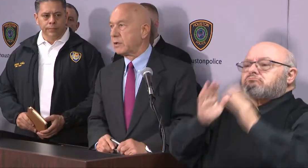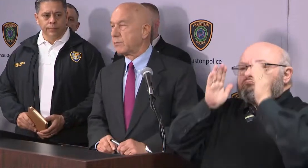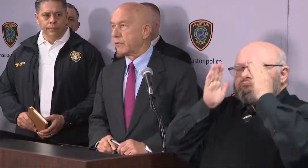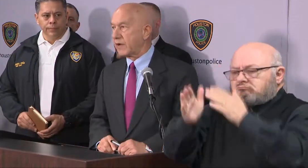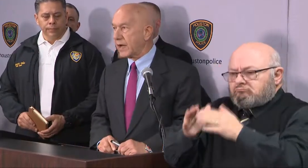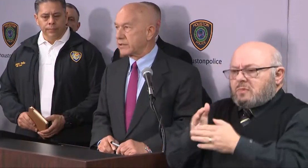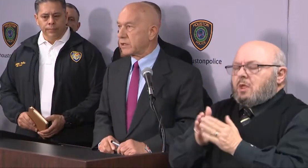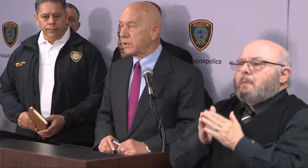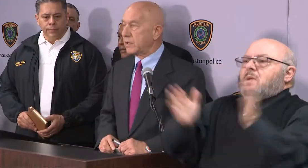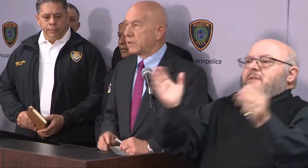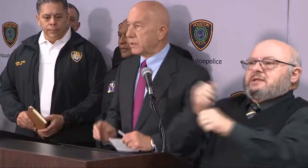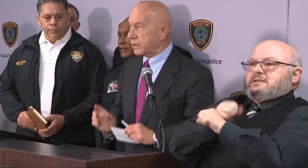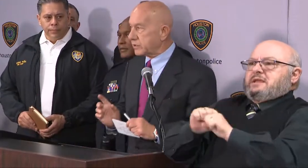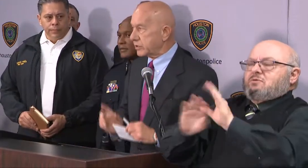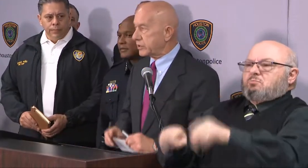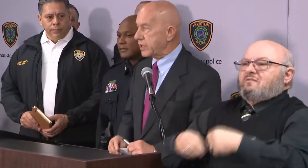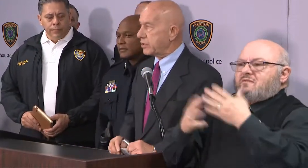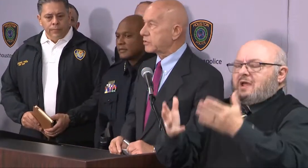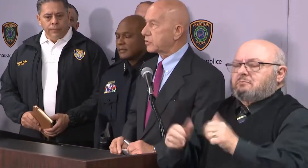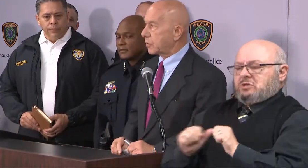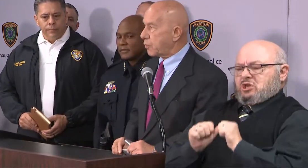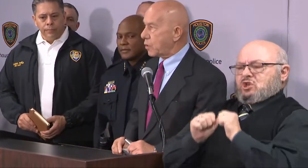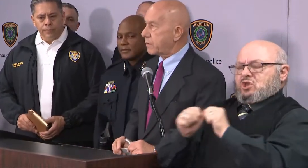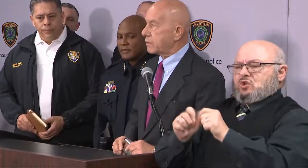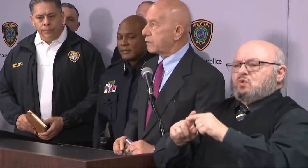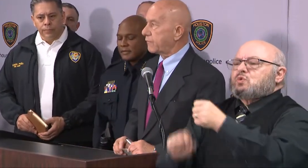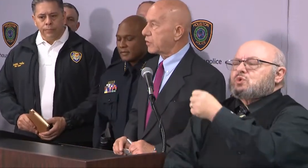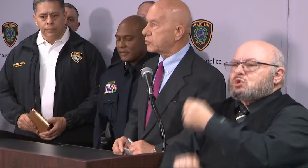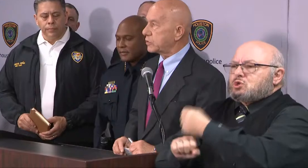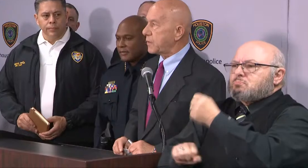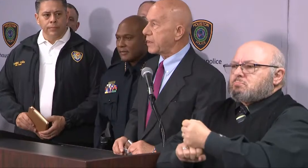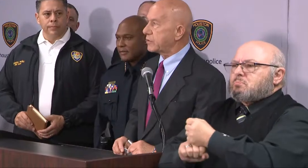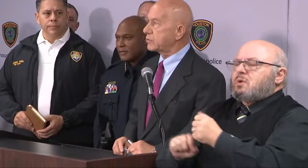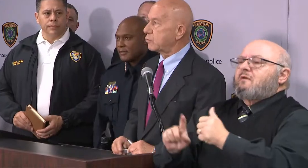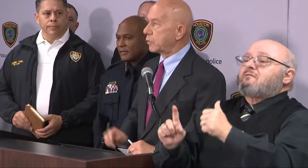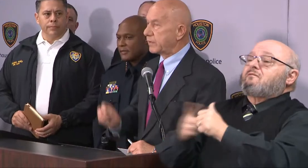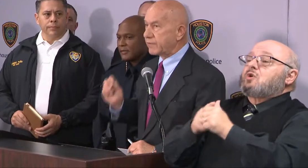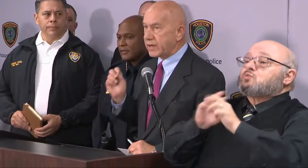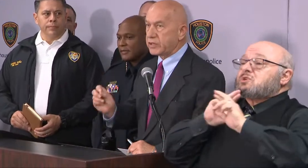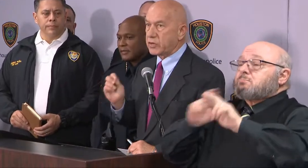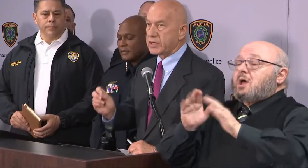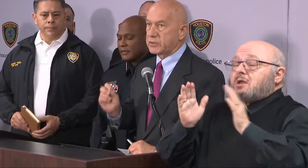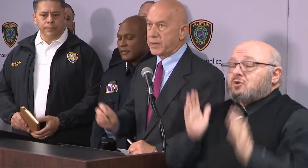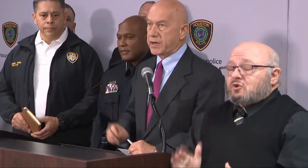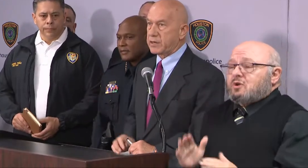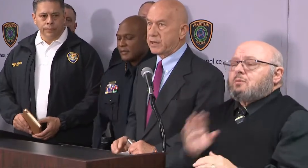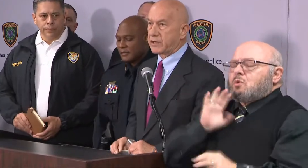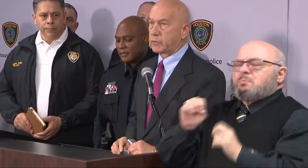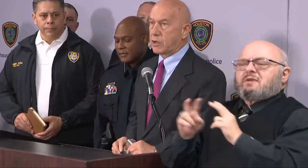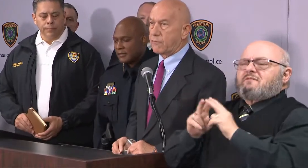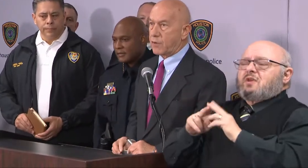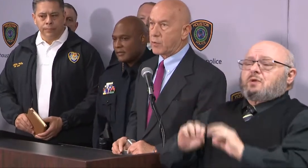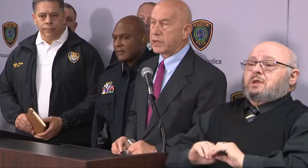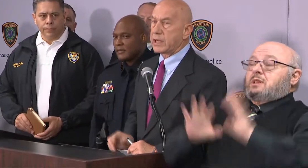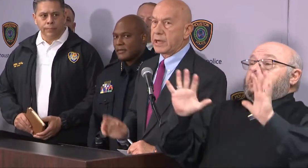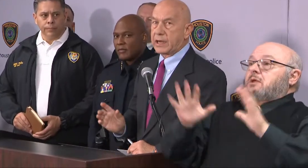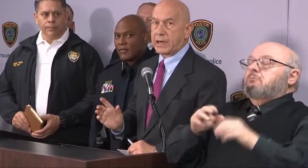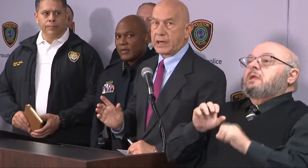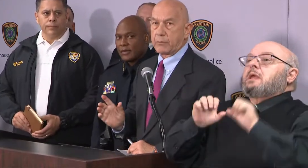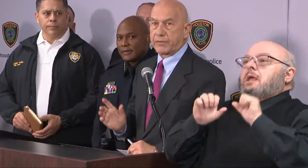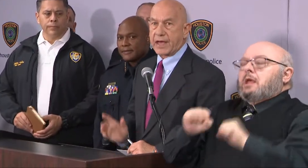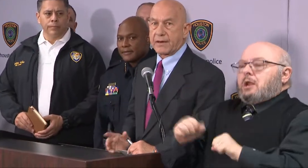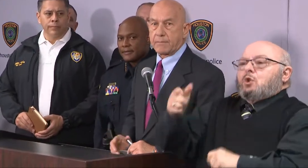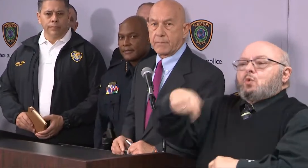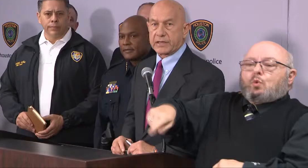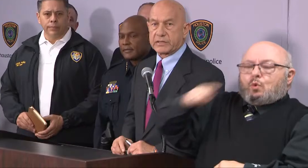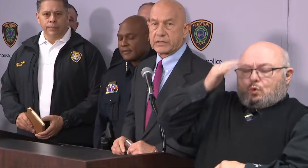safety provides. Let's continue to support the first responders. We'll be very transparent as we go forward.